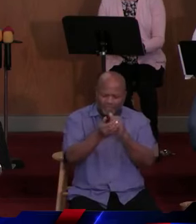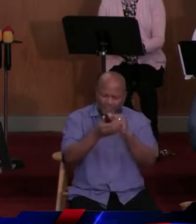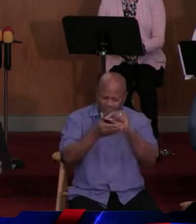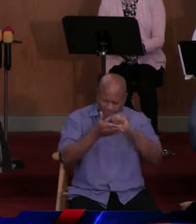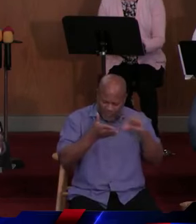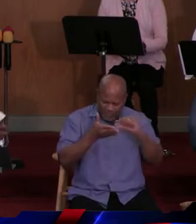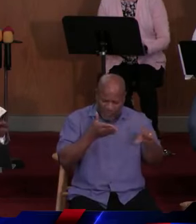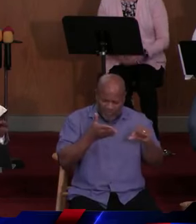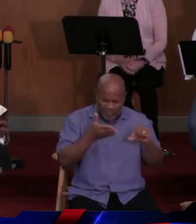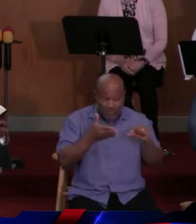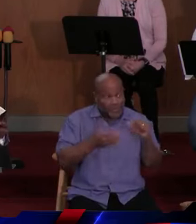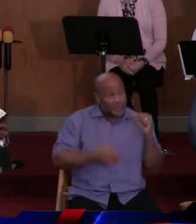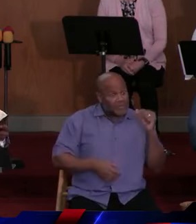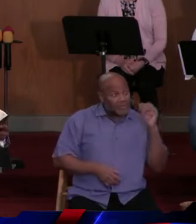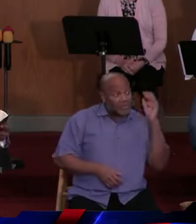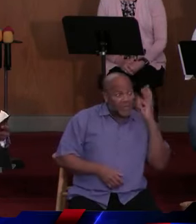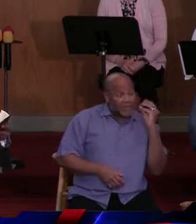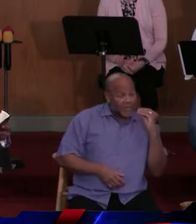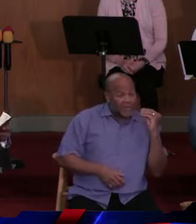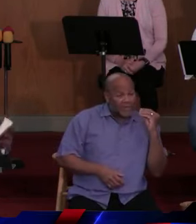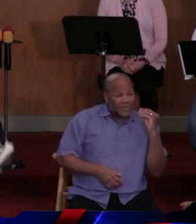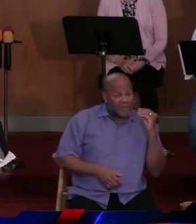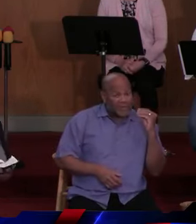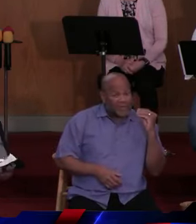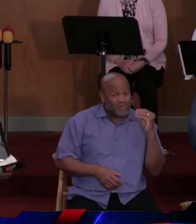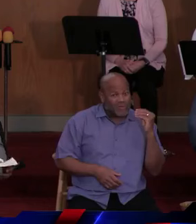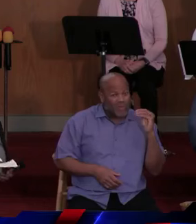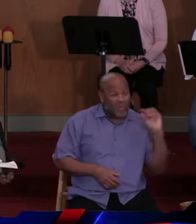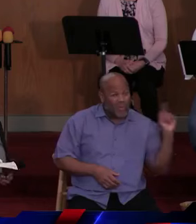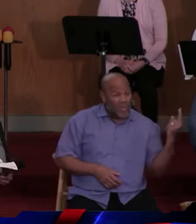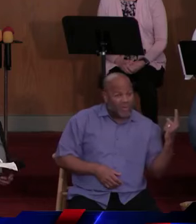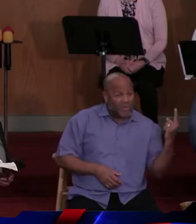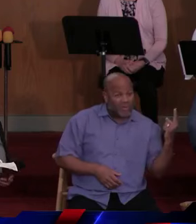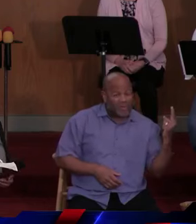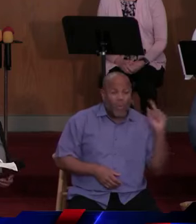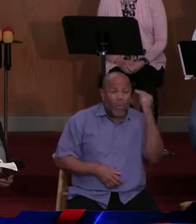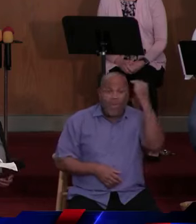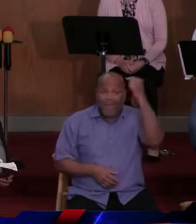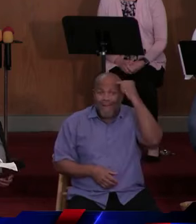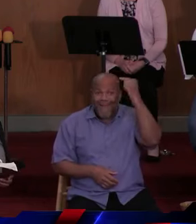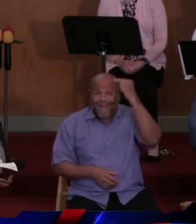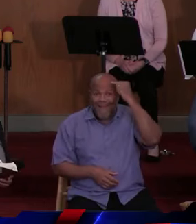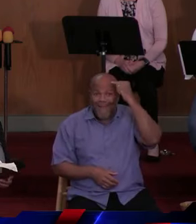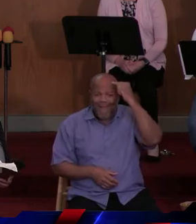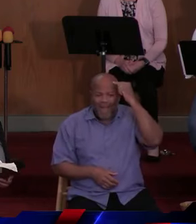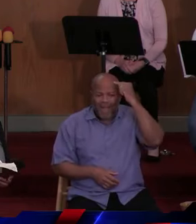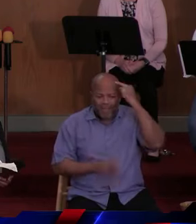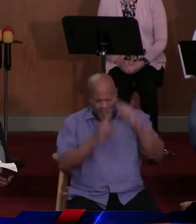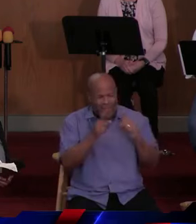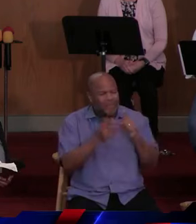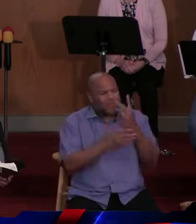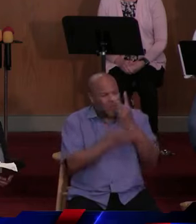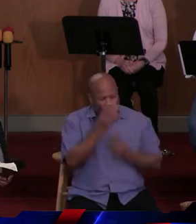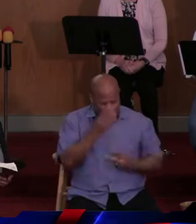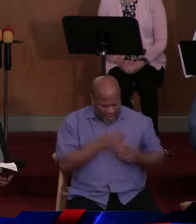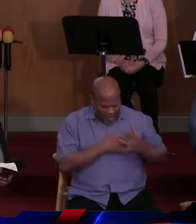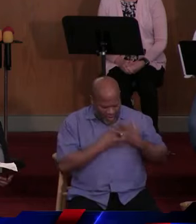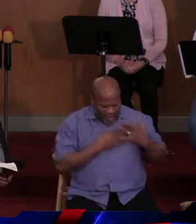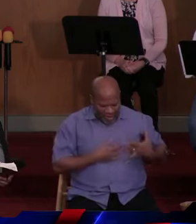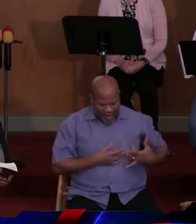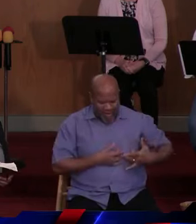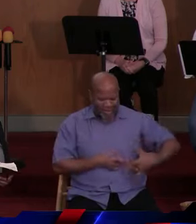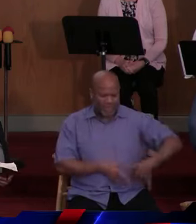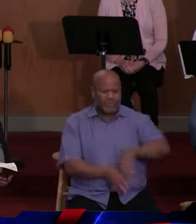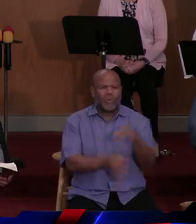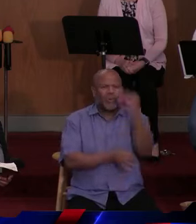not just academically, not just in your head, but in your heart and your soul. The